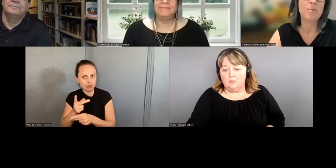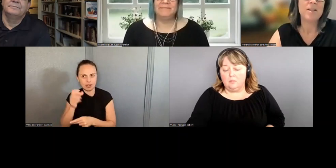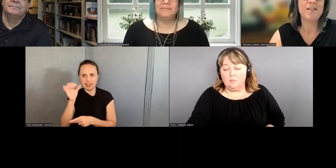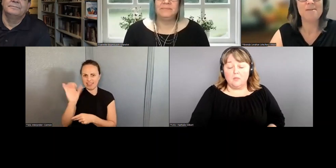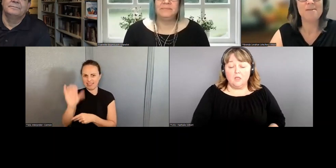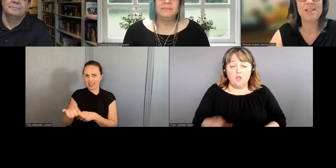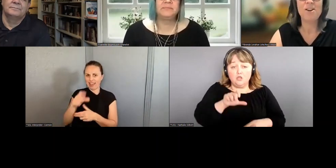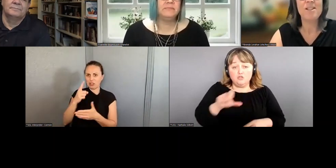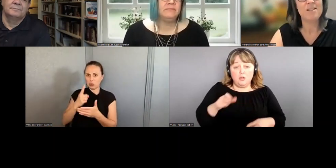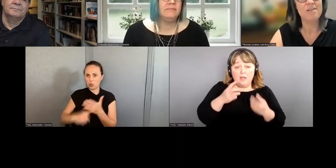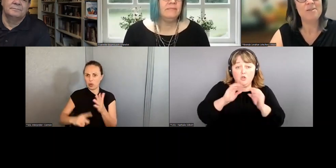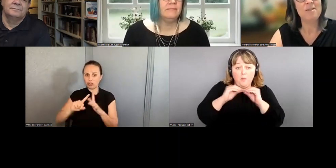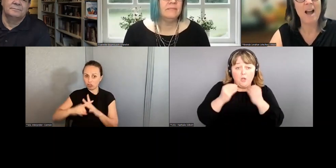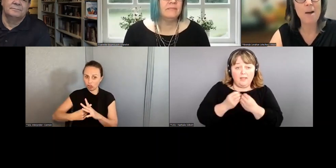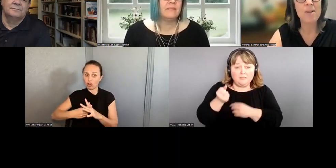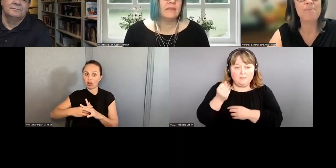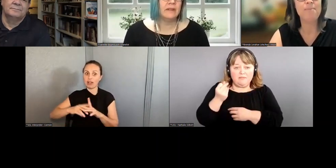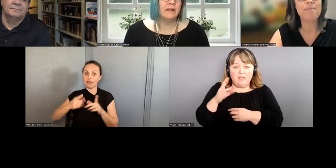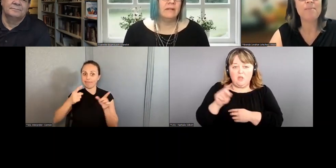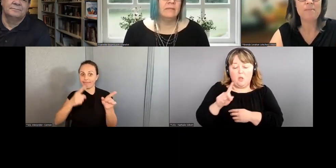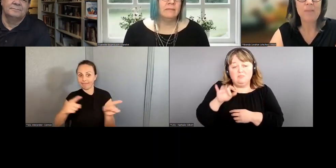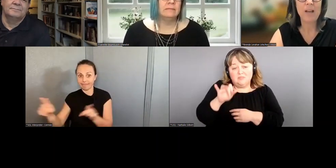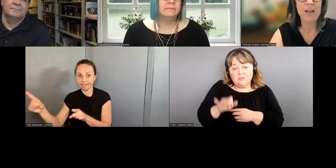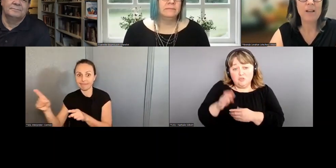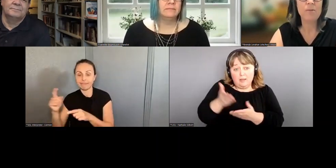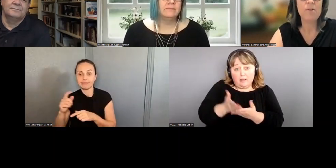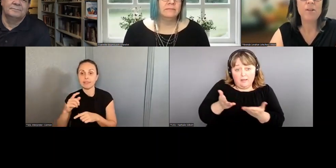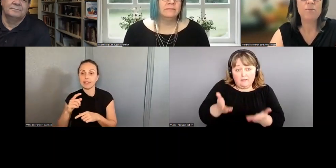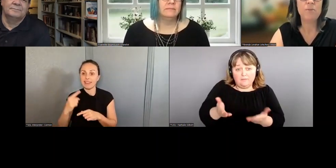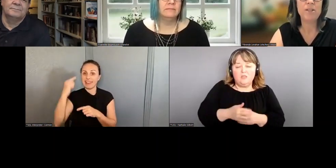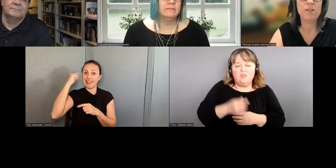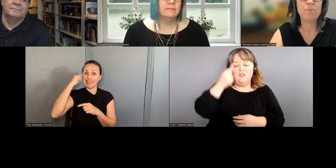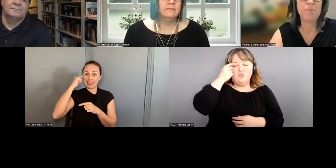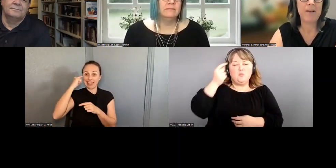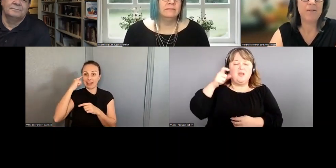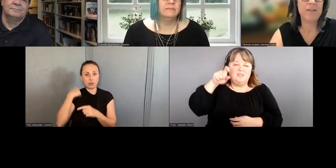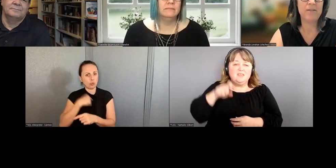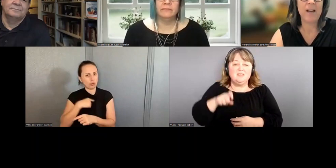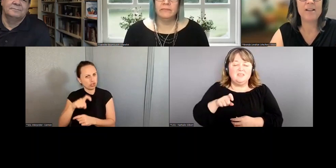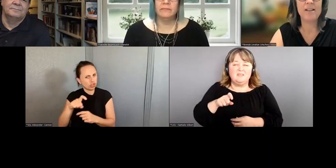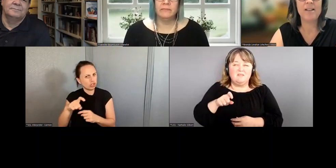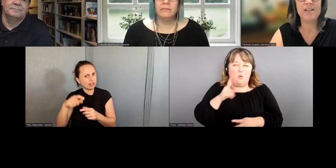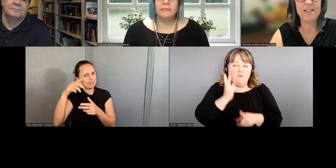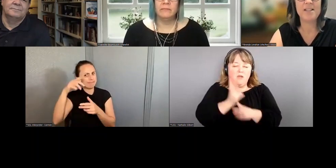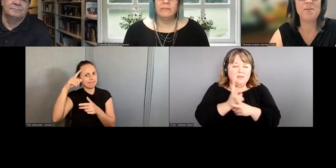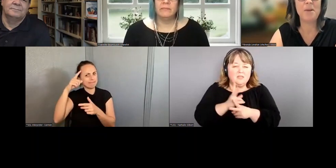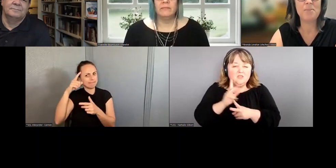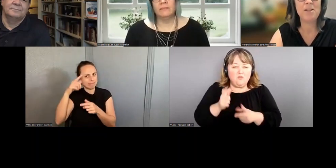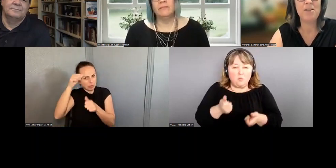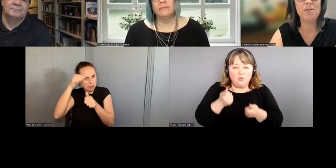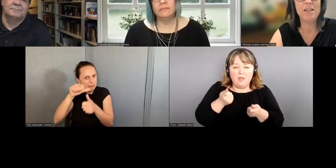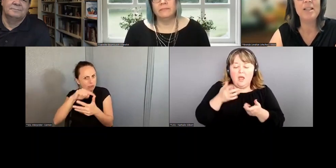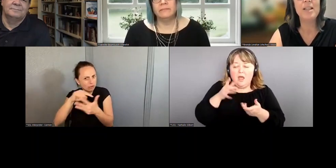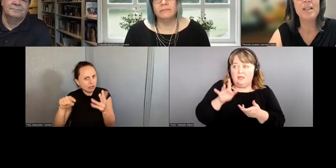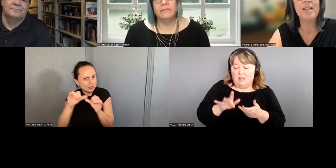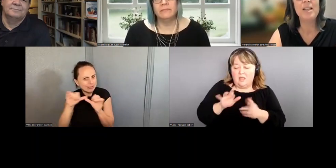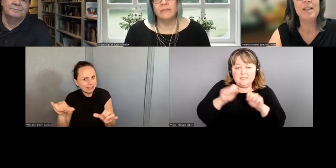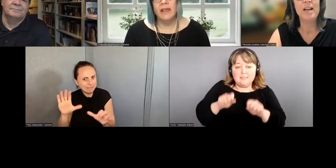That's what's starting to happen. And I think we should be mindful of that in the system.